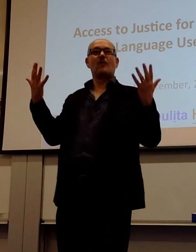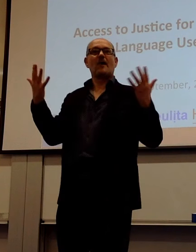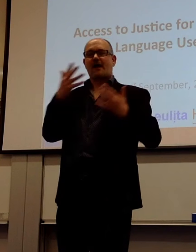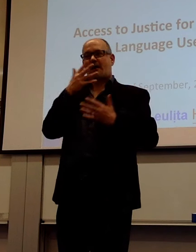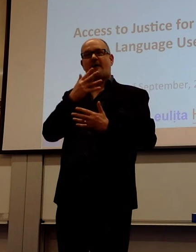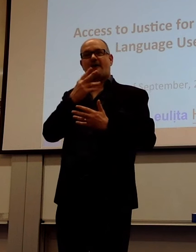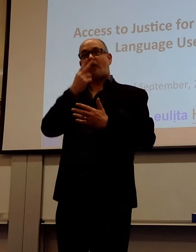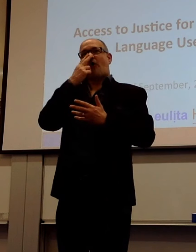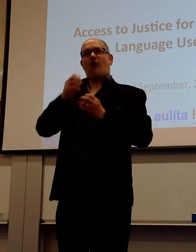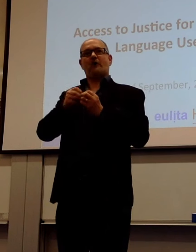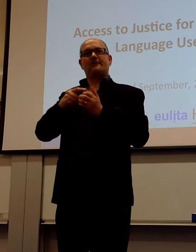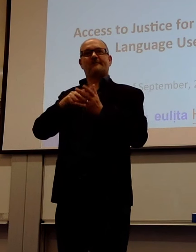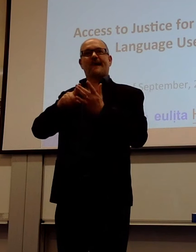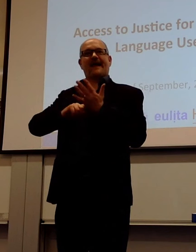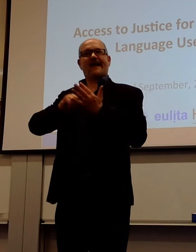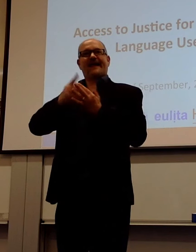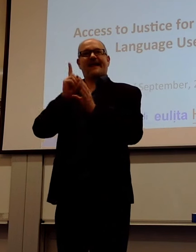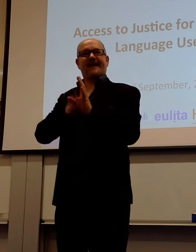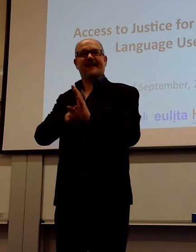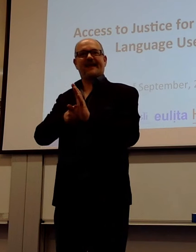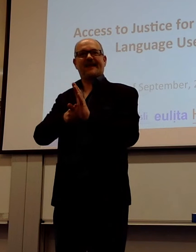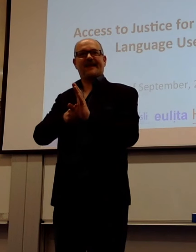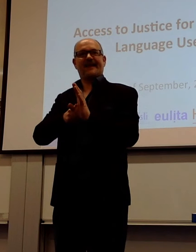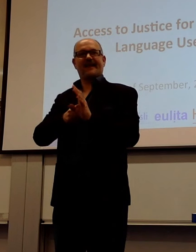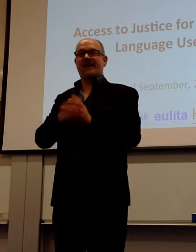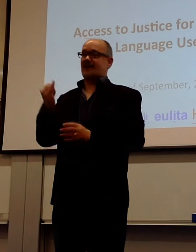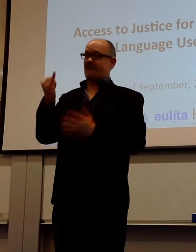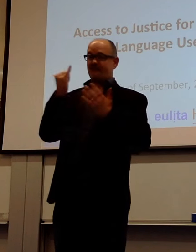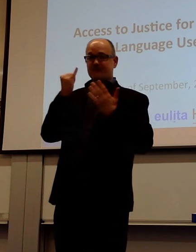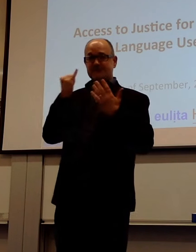sitting in the public gallery of the Old Bailey